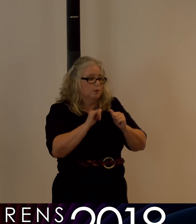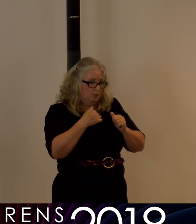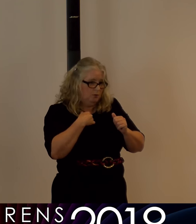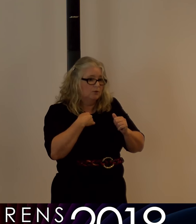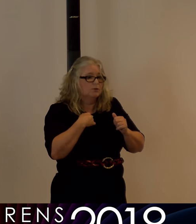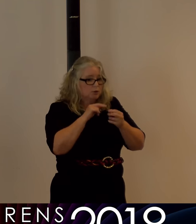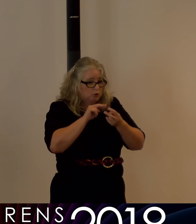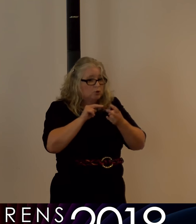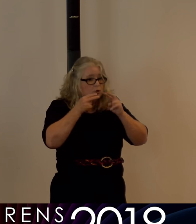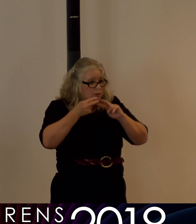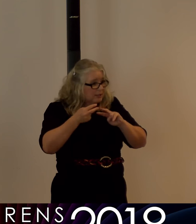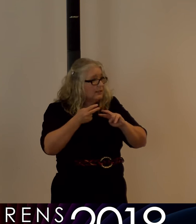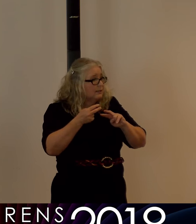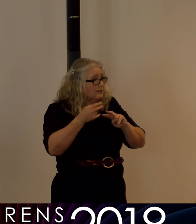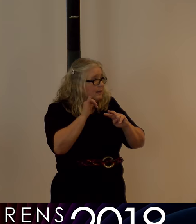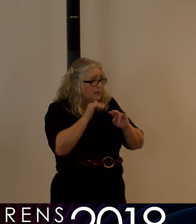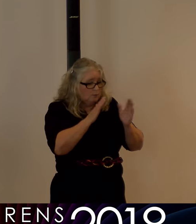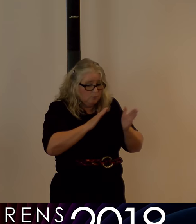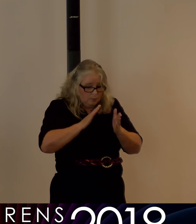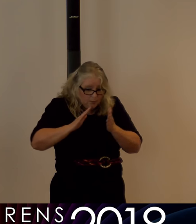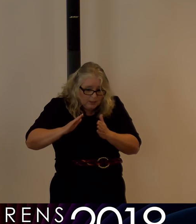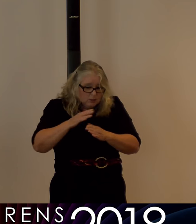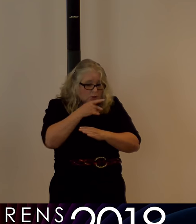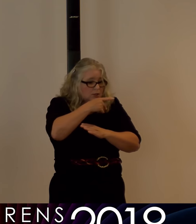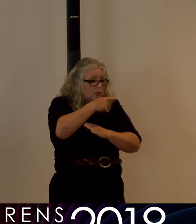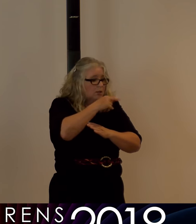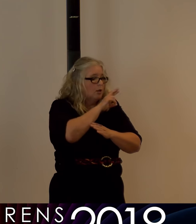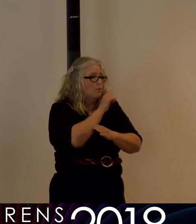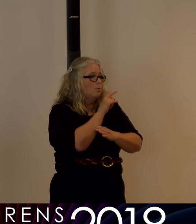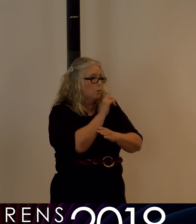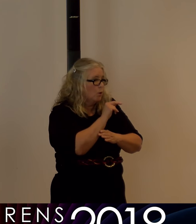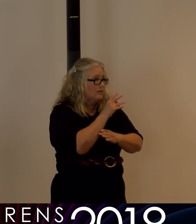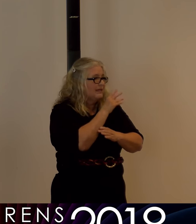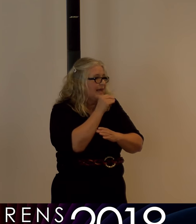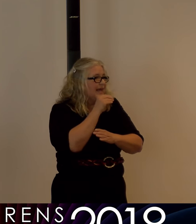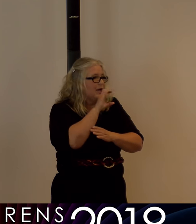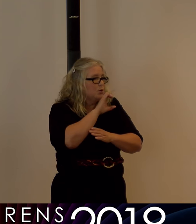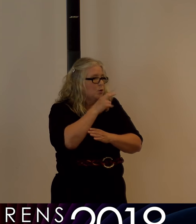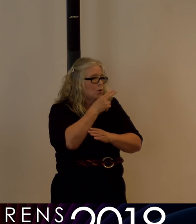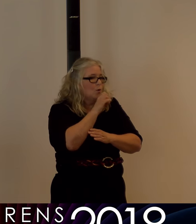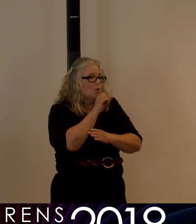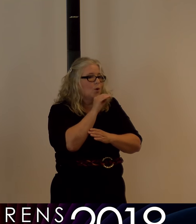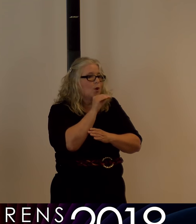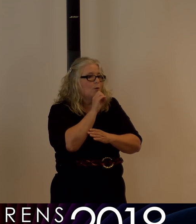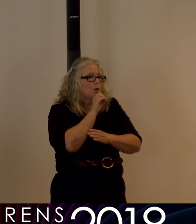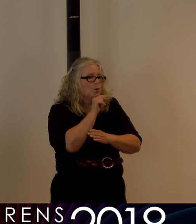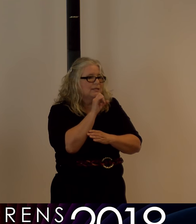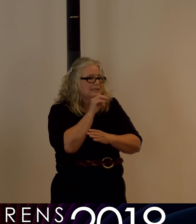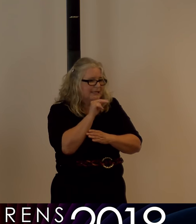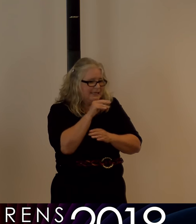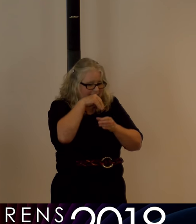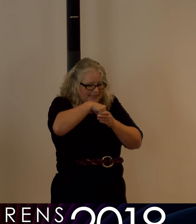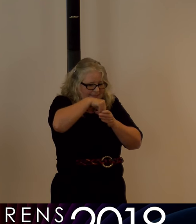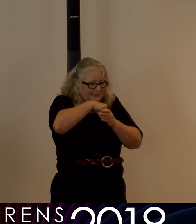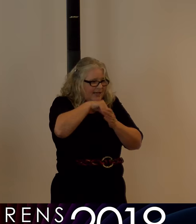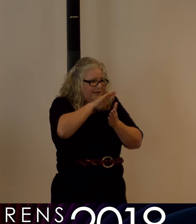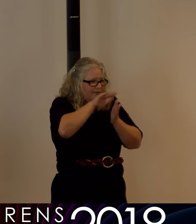rearranging protein and chromatin in the nucleus. Does that make sense? Yeah. Any other questions?